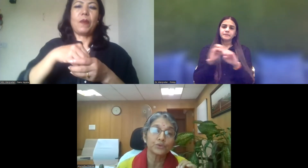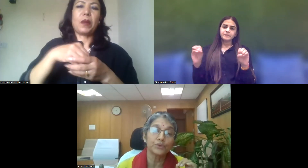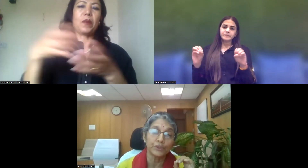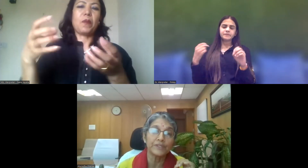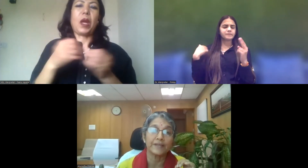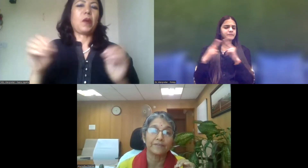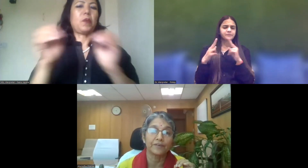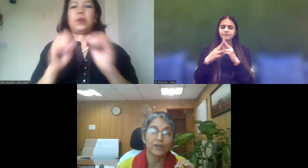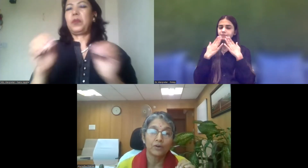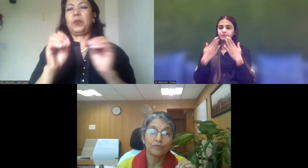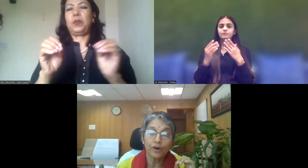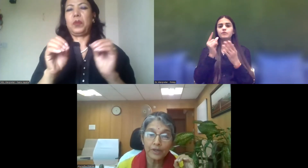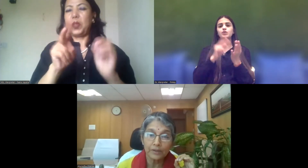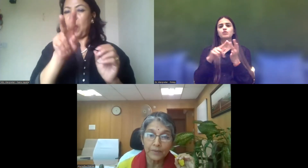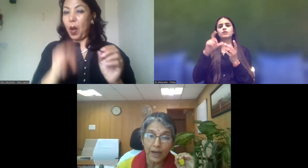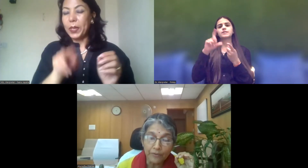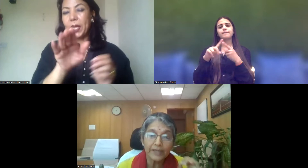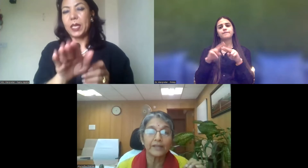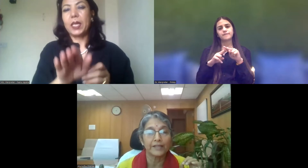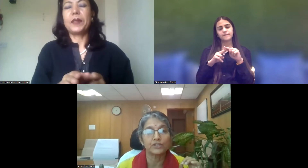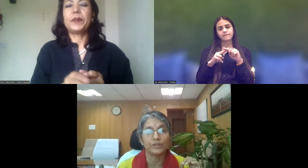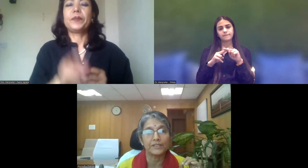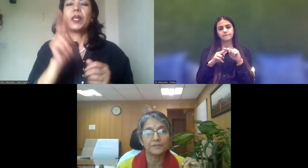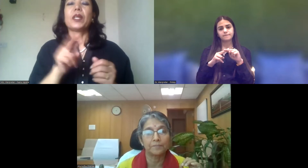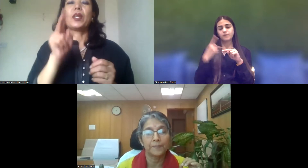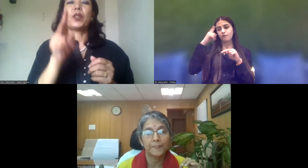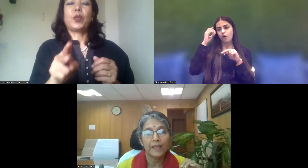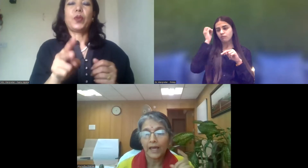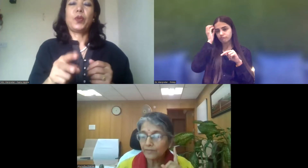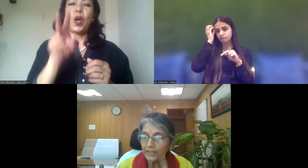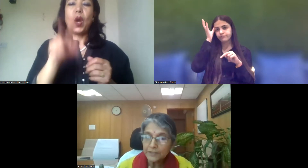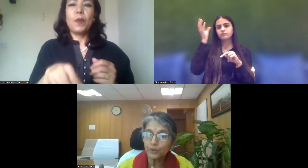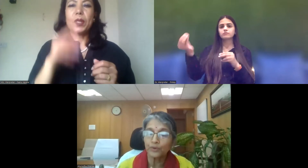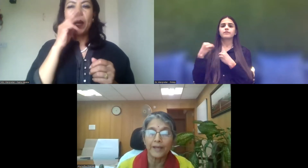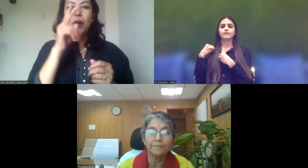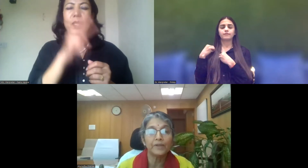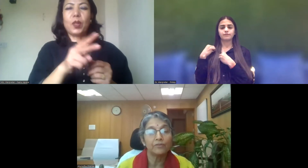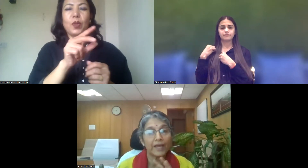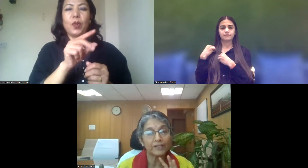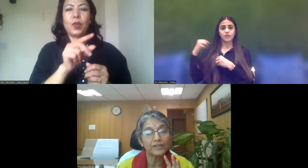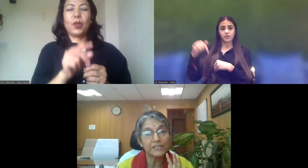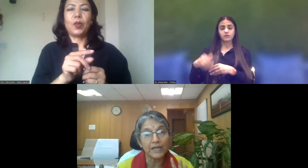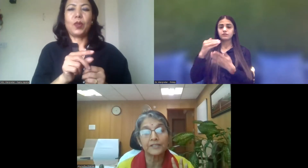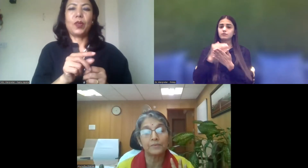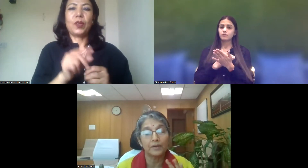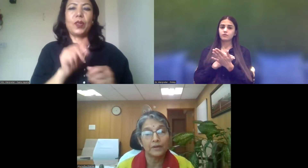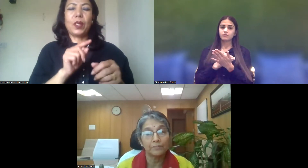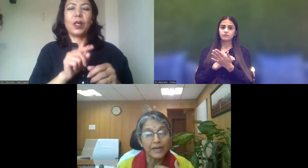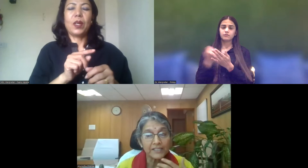thankful to UNICEF for awakening us to this. And with this program, we actually